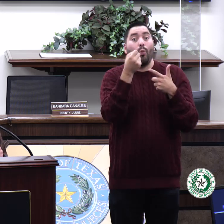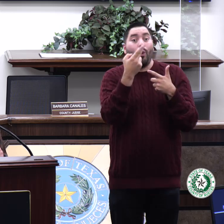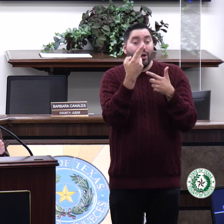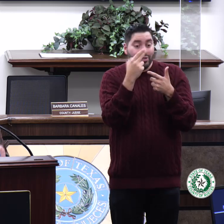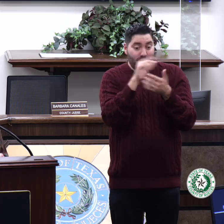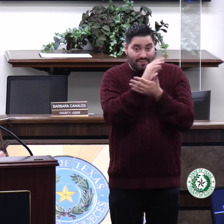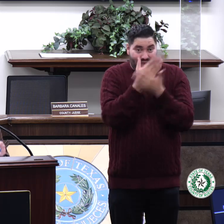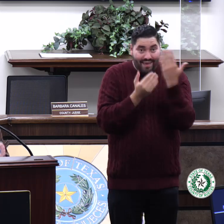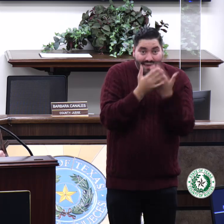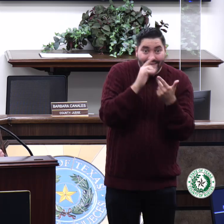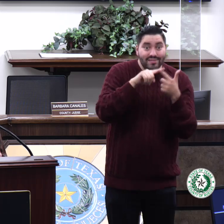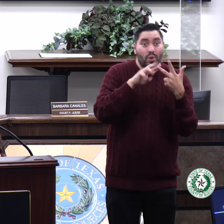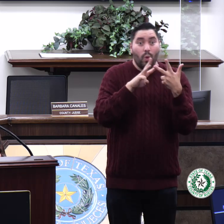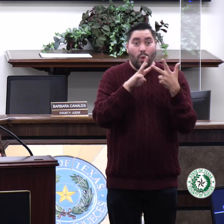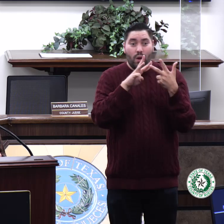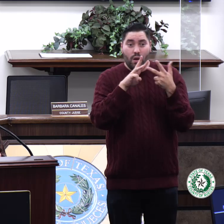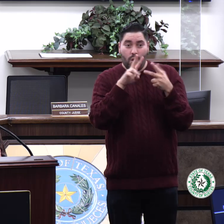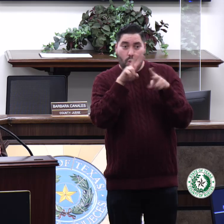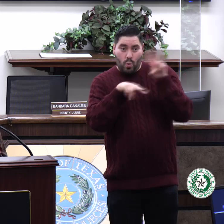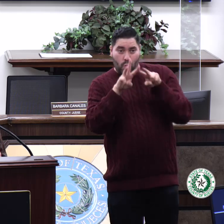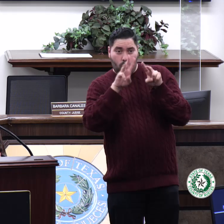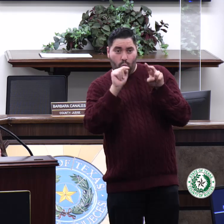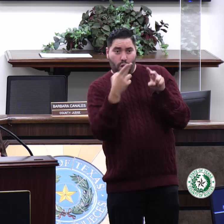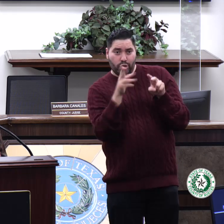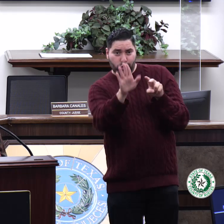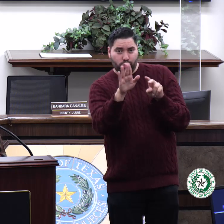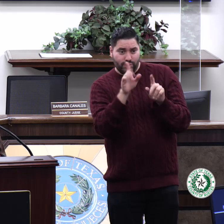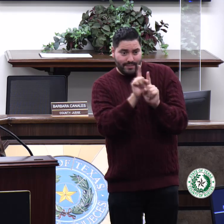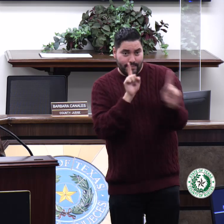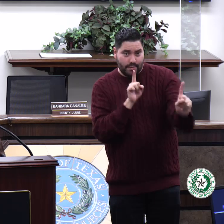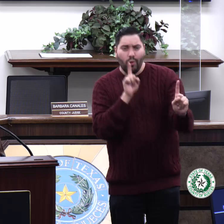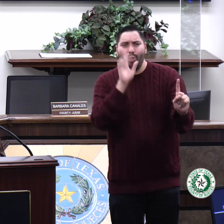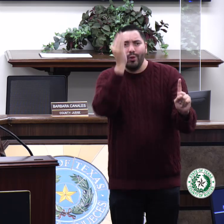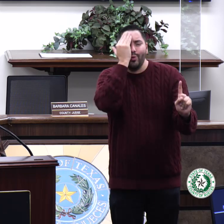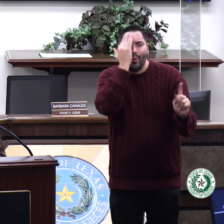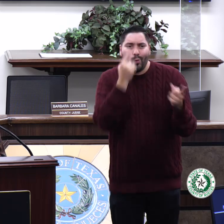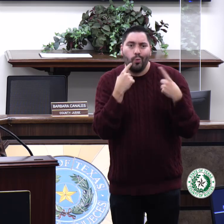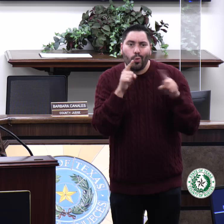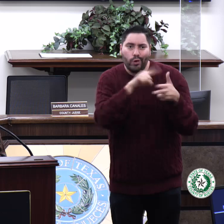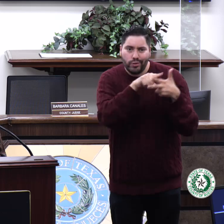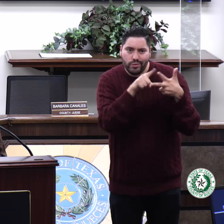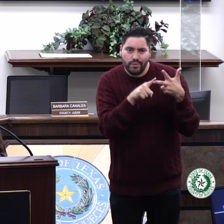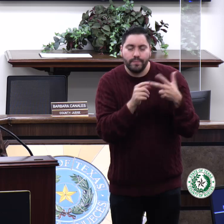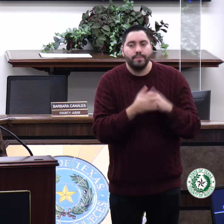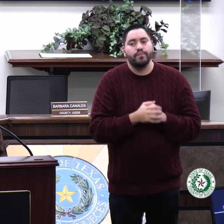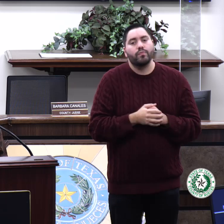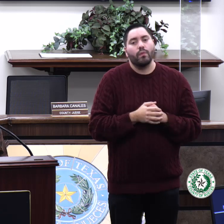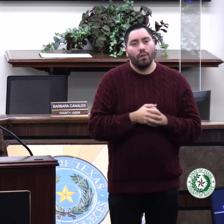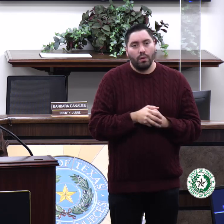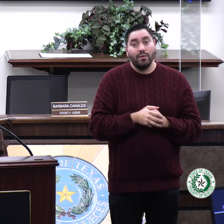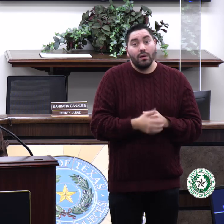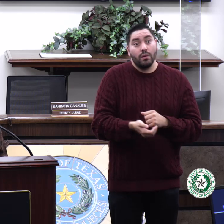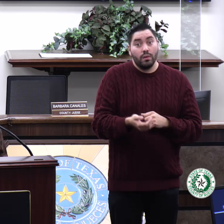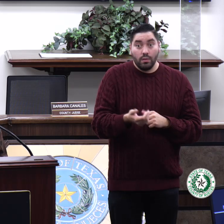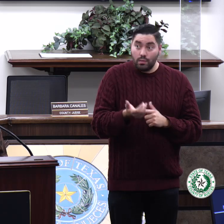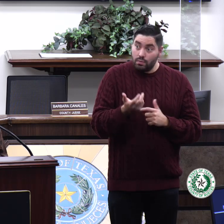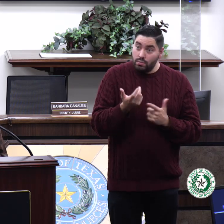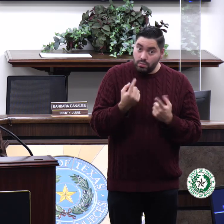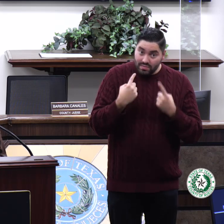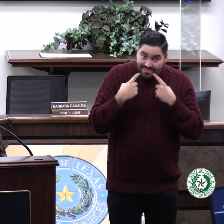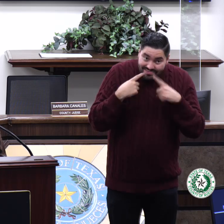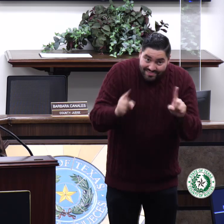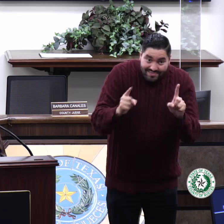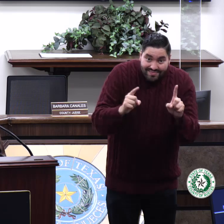we know this works. It's effective. And even though we don't know exactly how effective